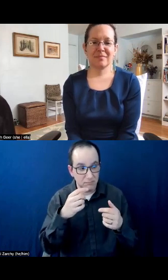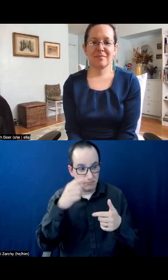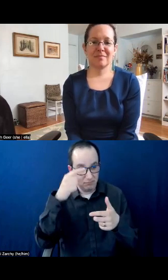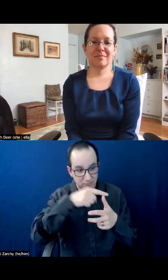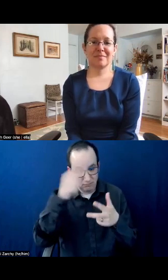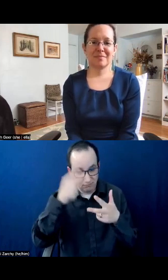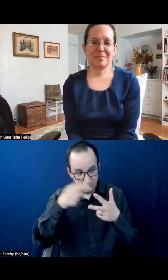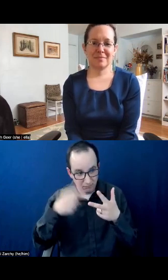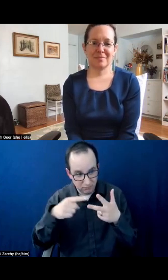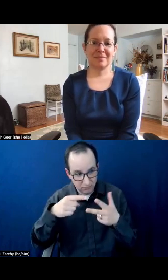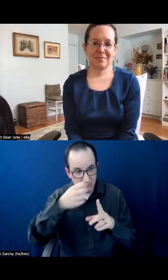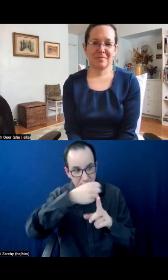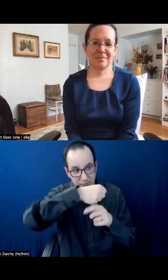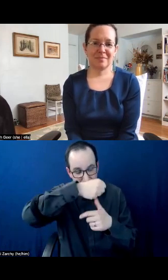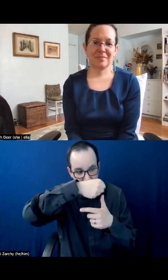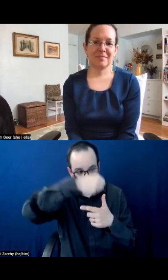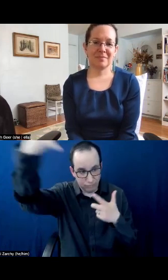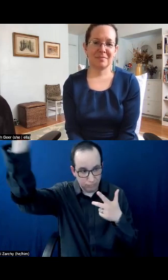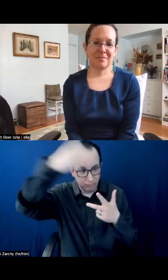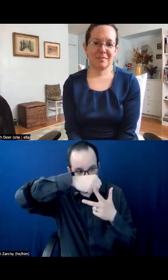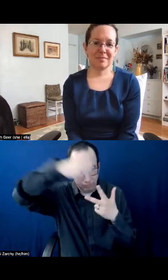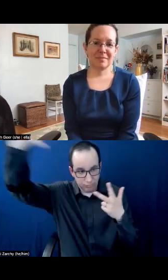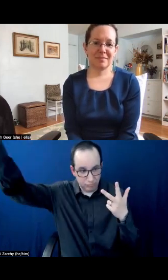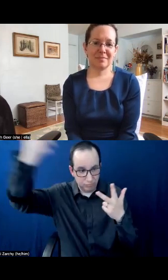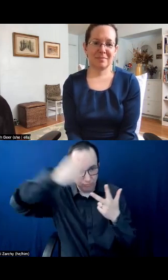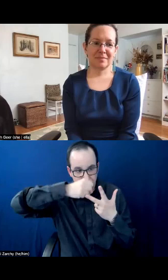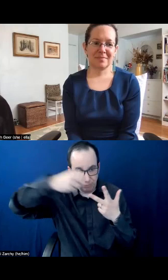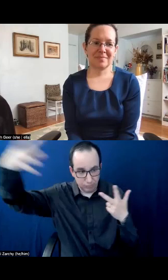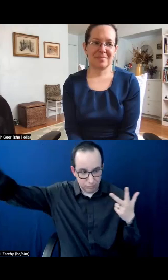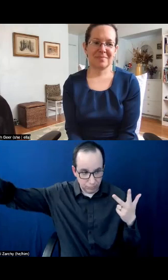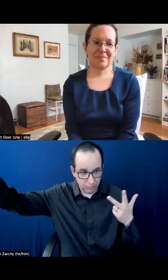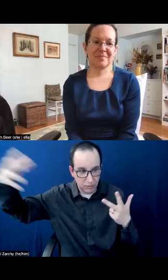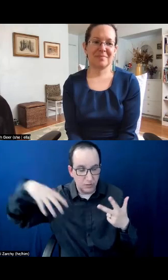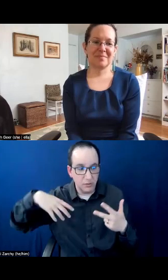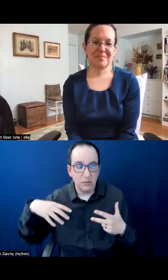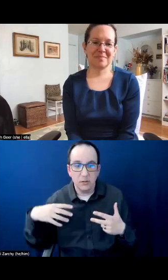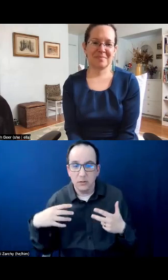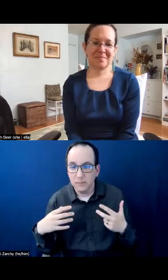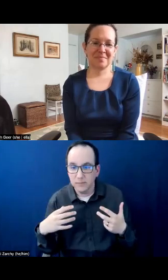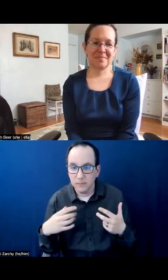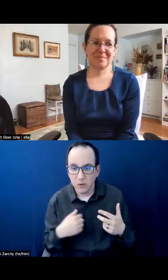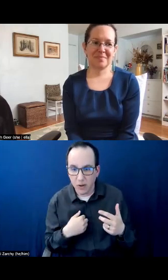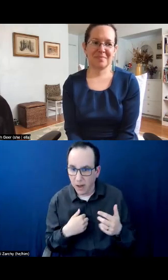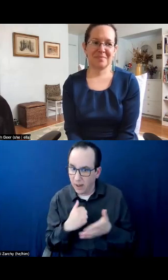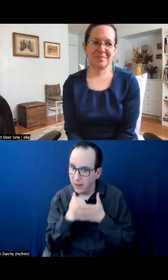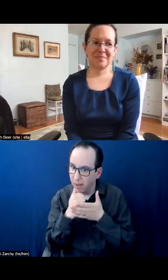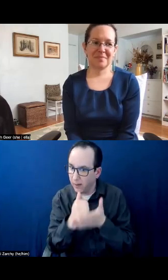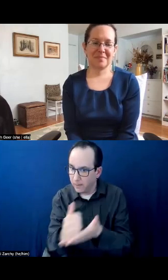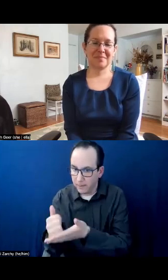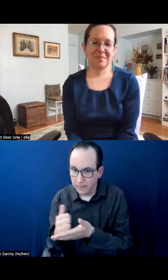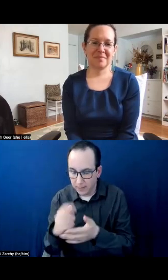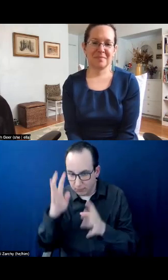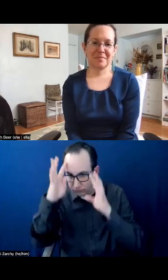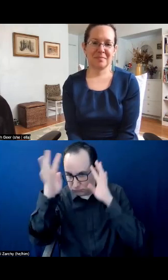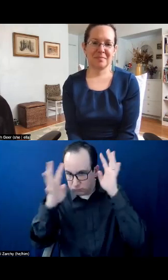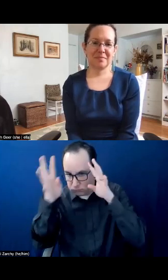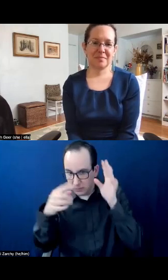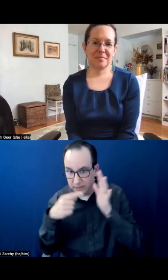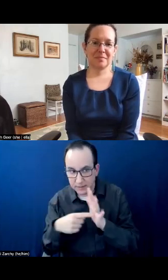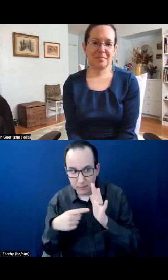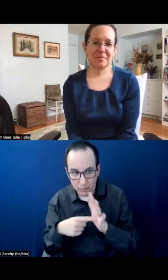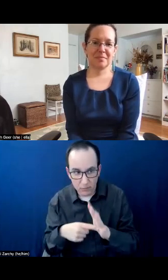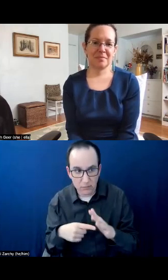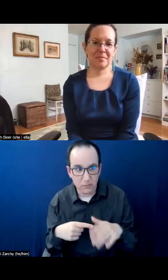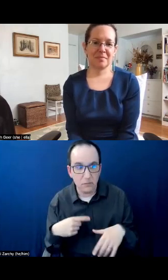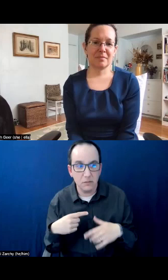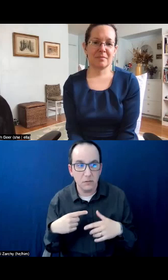So what we did was list those three and then expanded on them